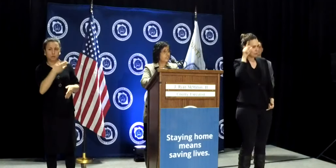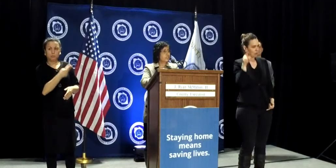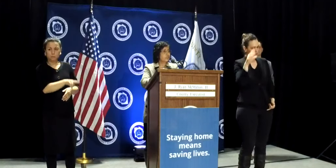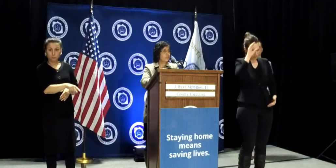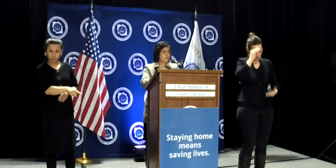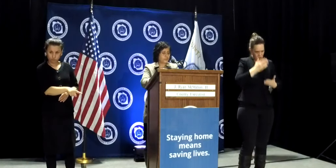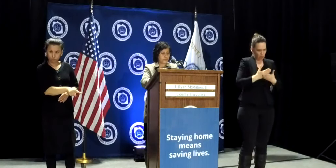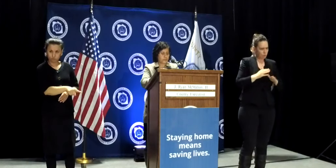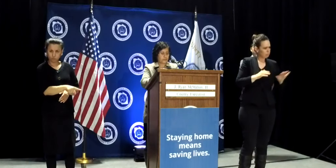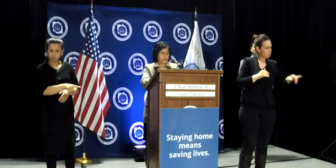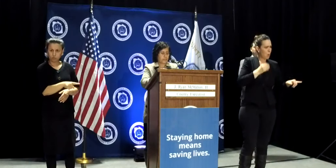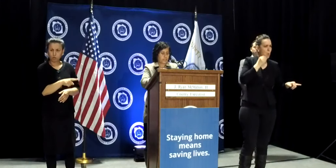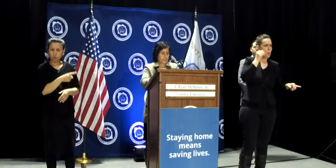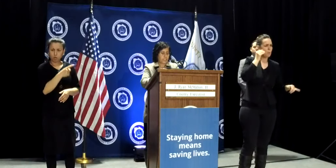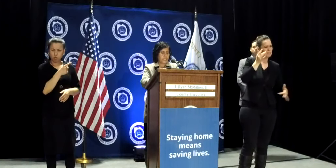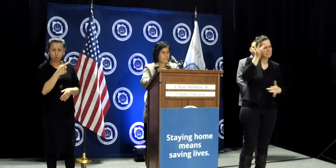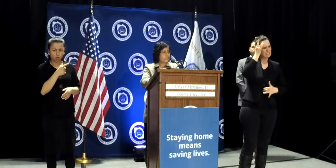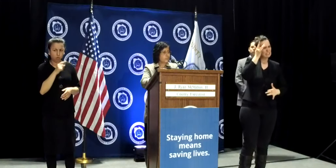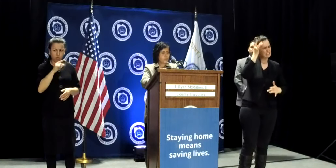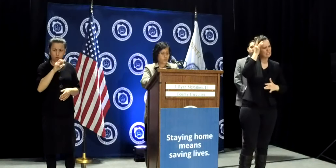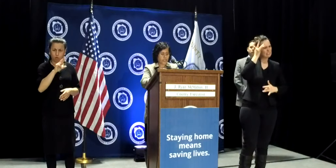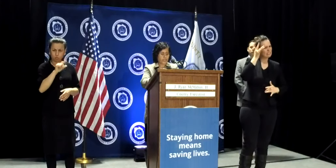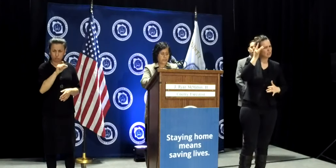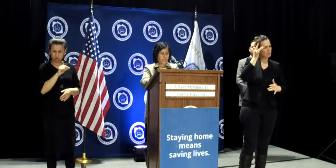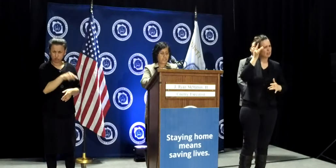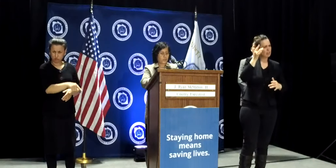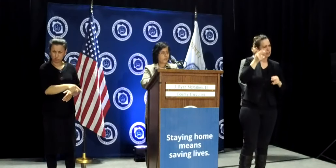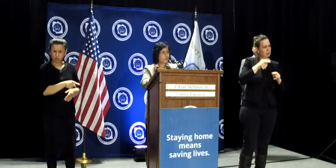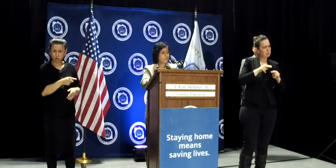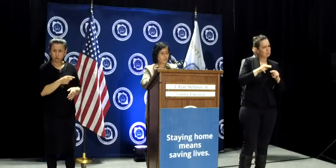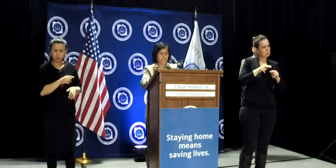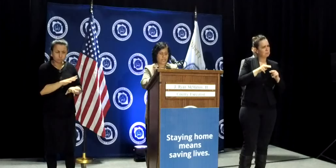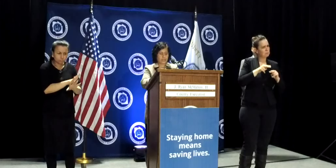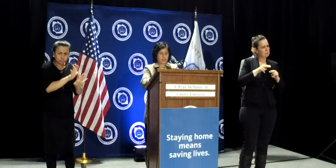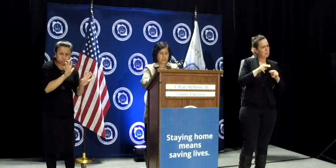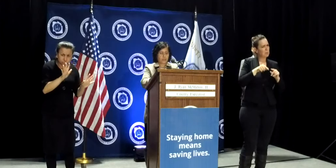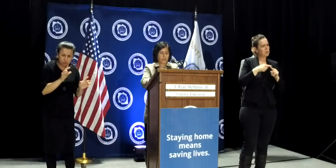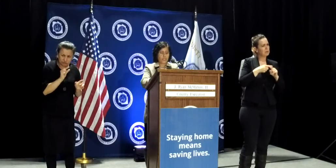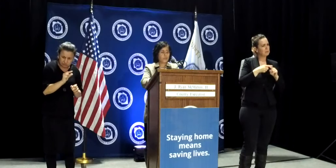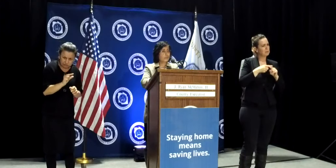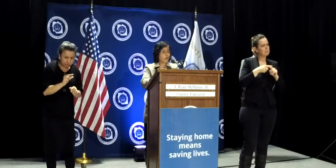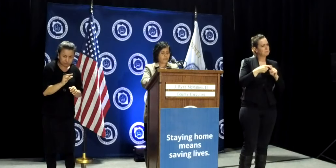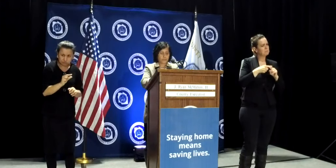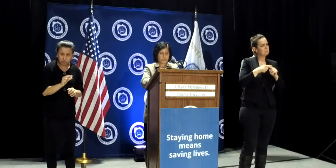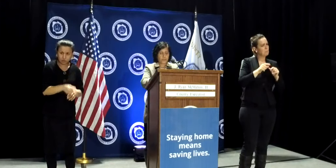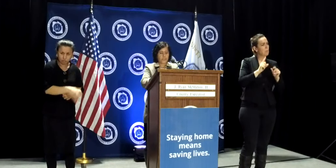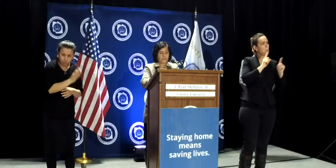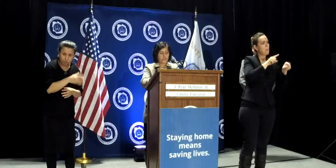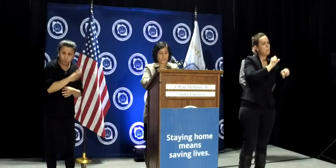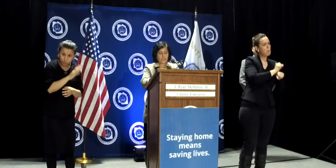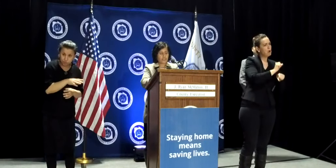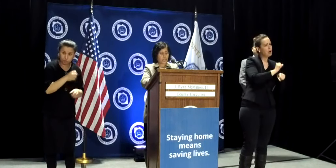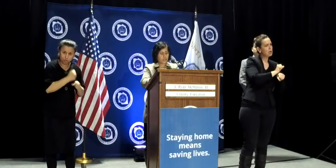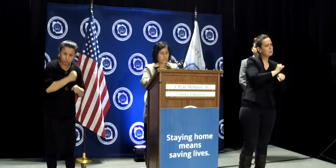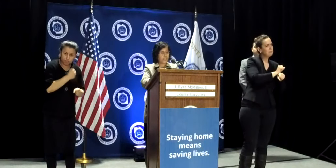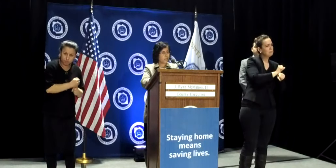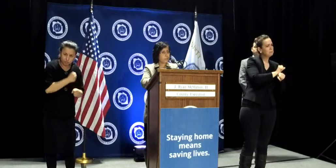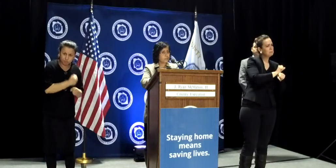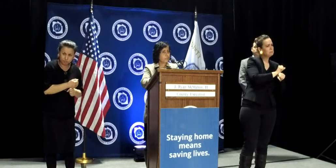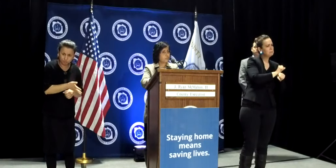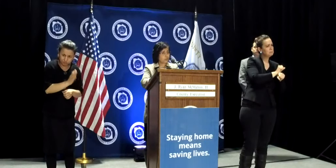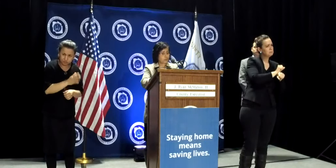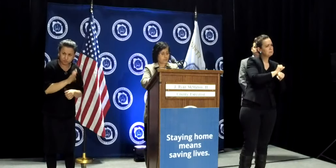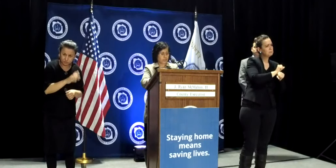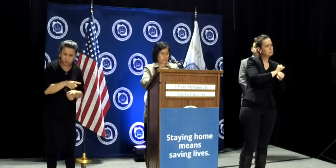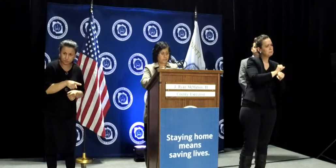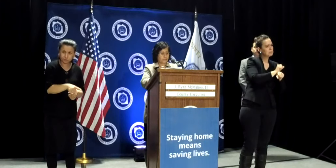then started to improve. He continued to work, except over the weekends. When he was off, during this time, he kept